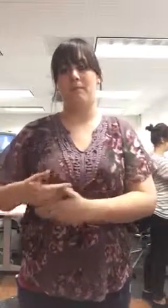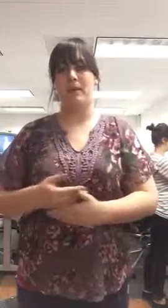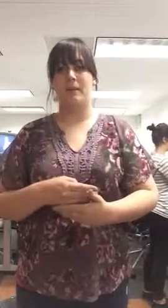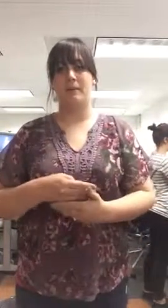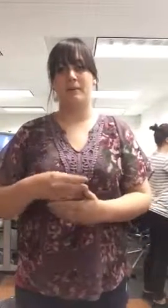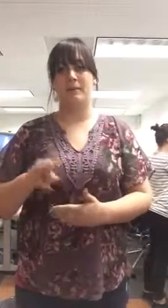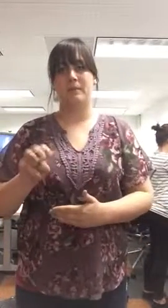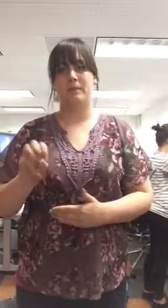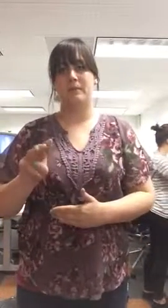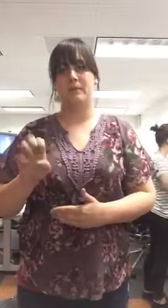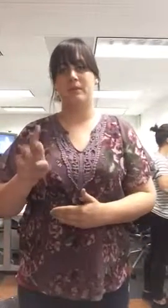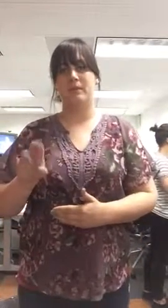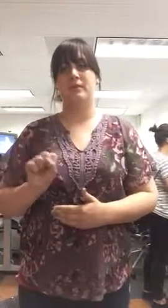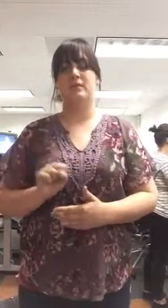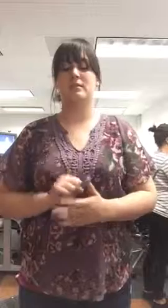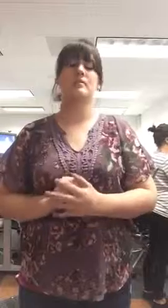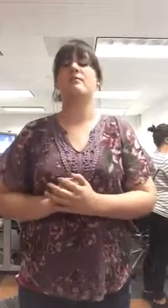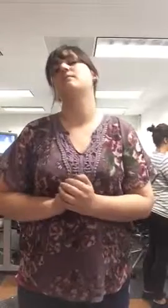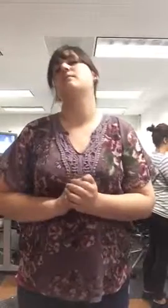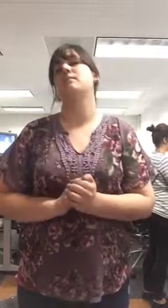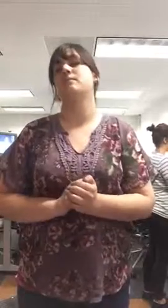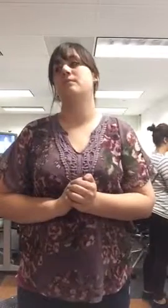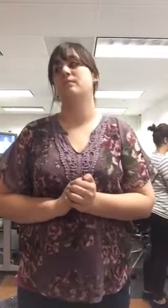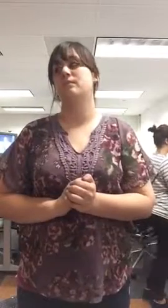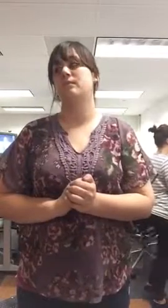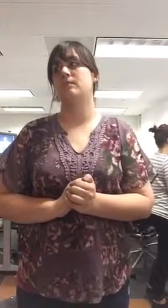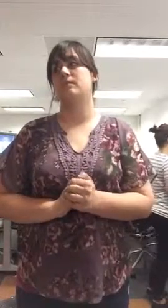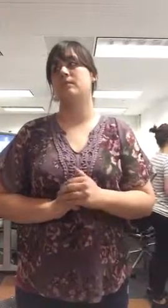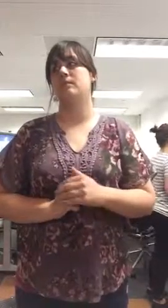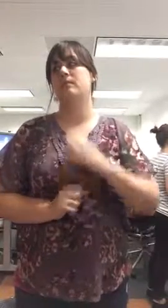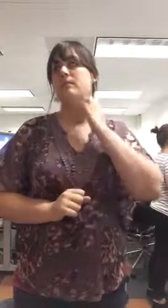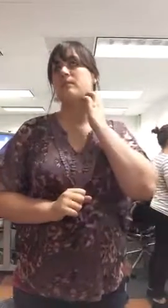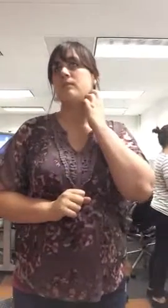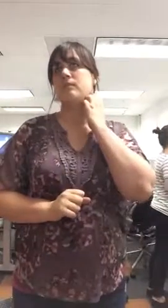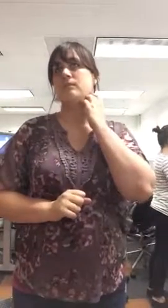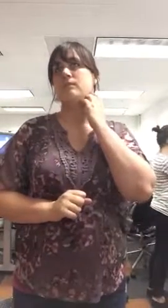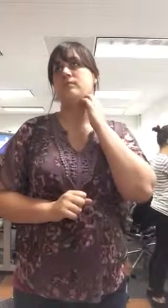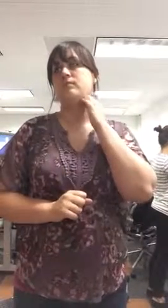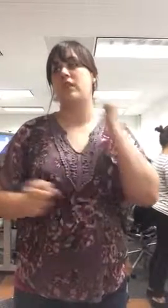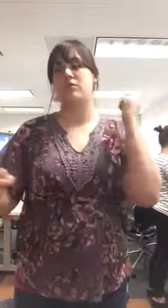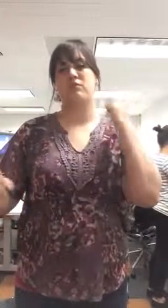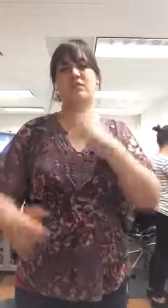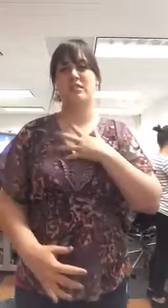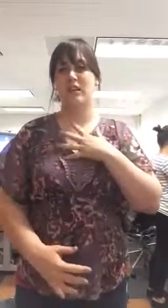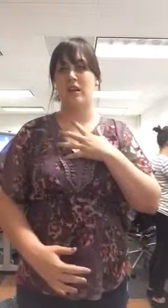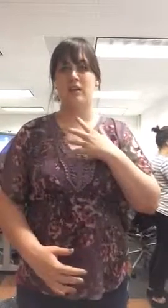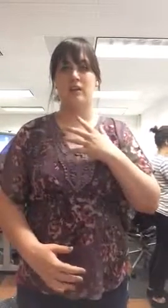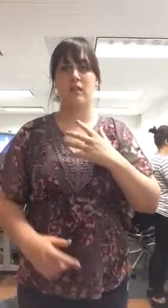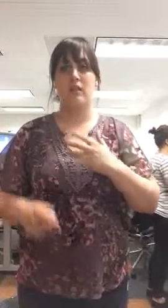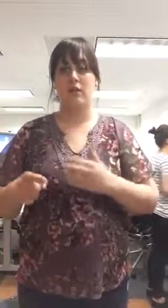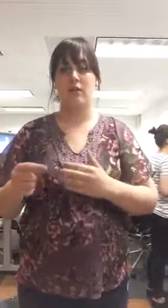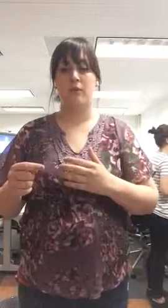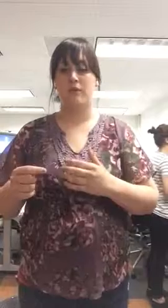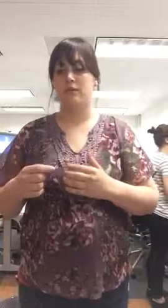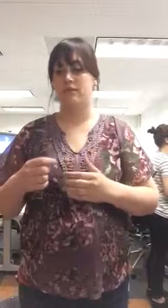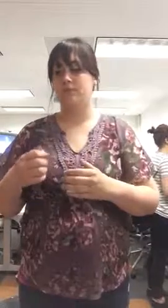Dad, start those people coming back, and so they were scared to death that they were going to be invaded again. So they were making loud